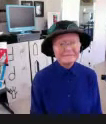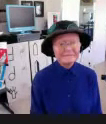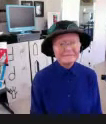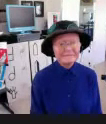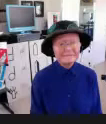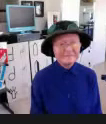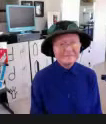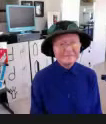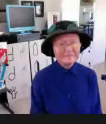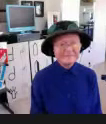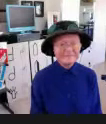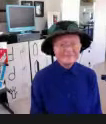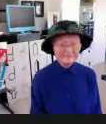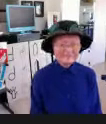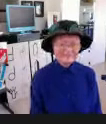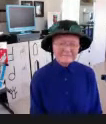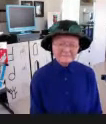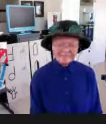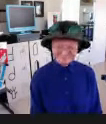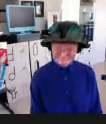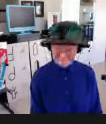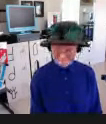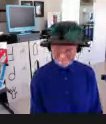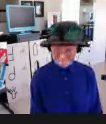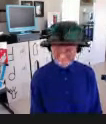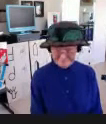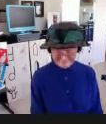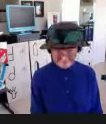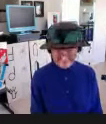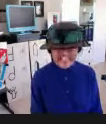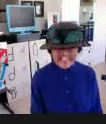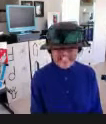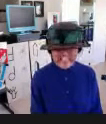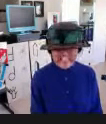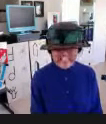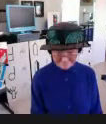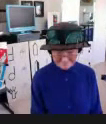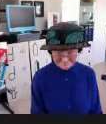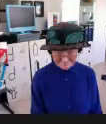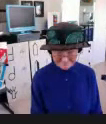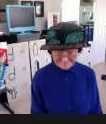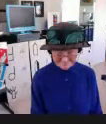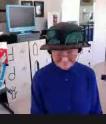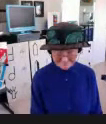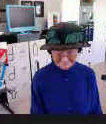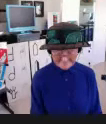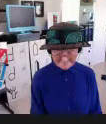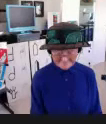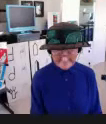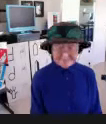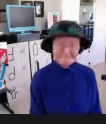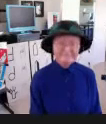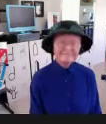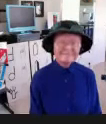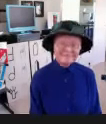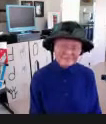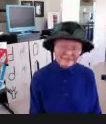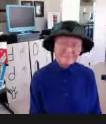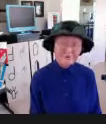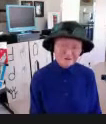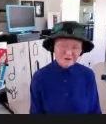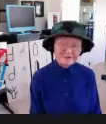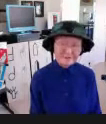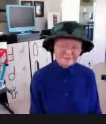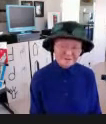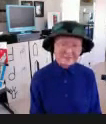Now, the Portuguese signer, and possibly in this case, let me see if I can get the web page up. That may work better